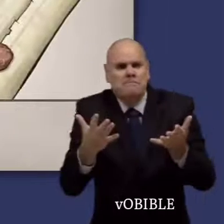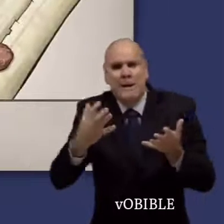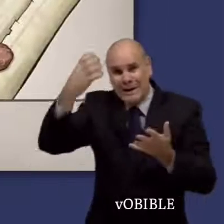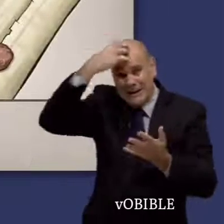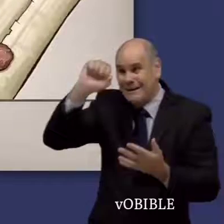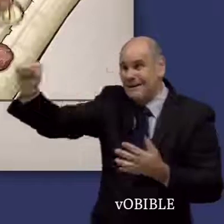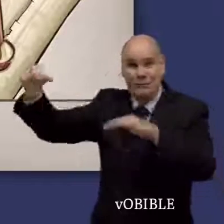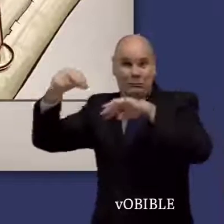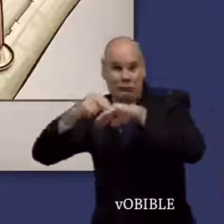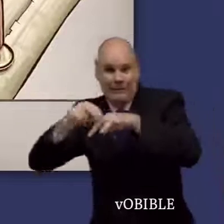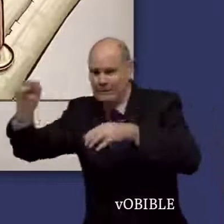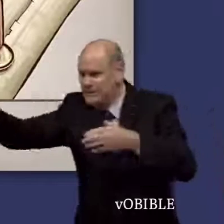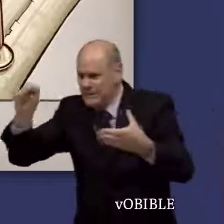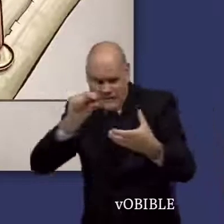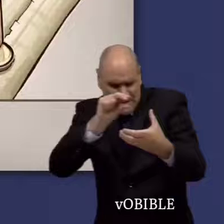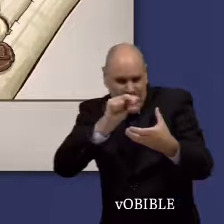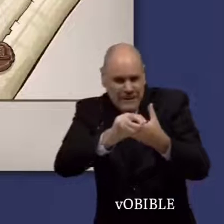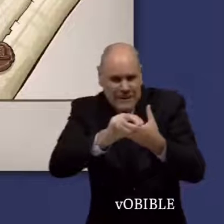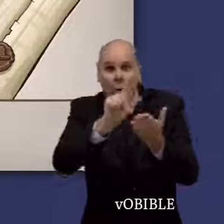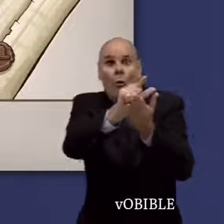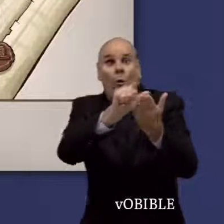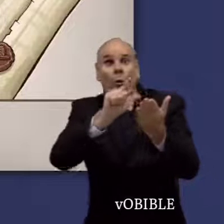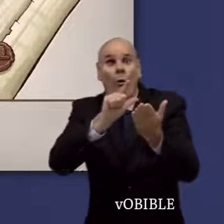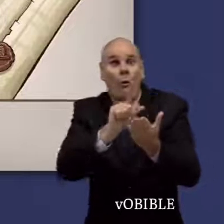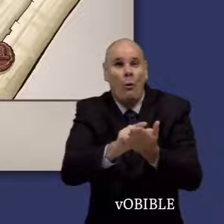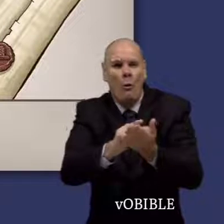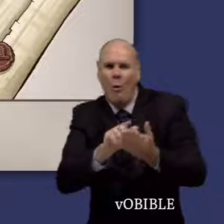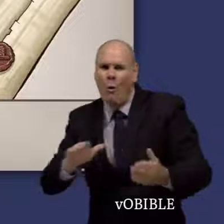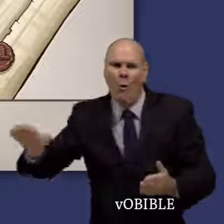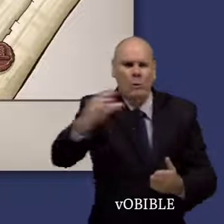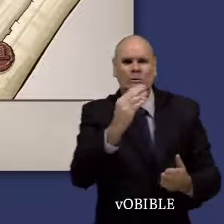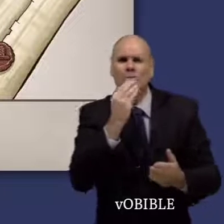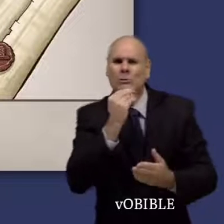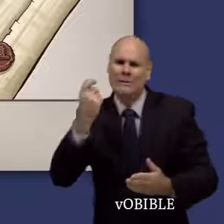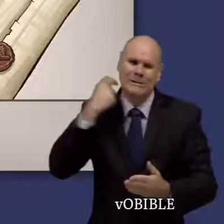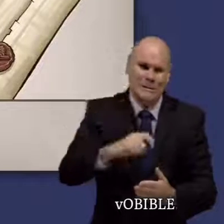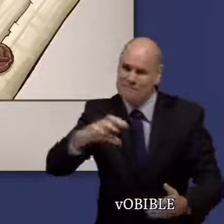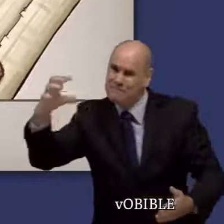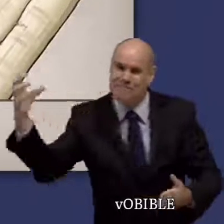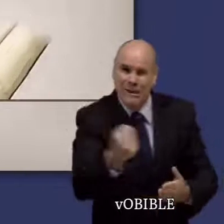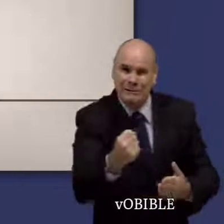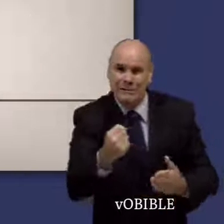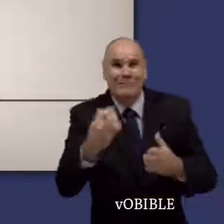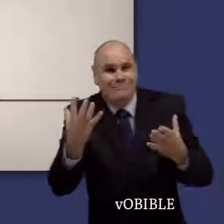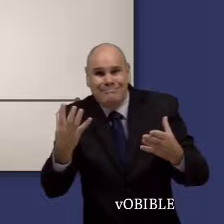Haman used the king's signet ring to seal a decree ordering the death of all the Jews, including Mordecai.